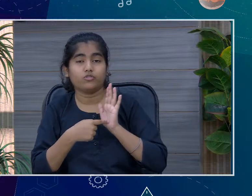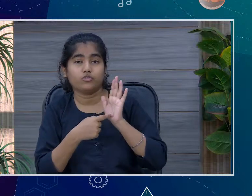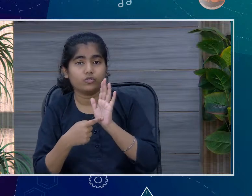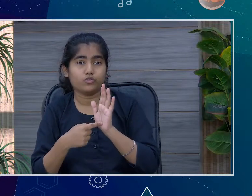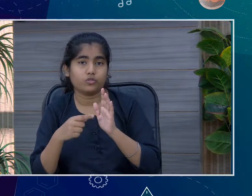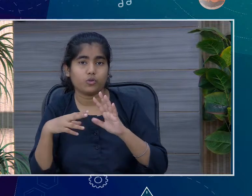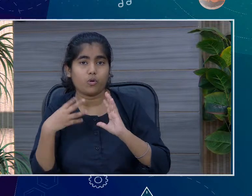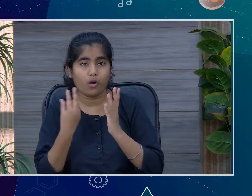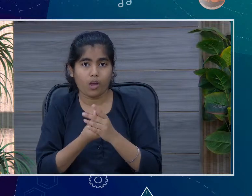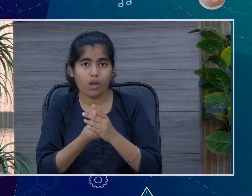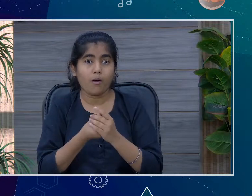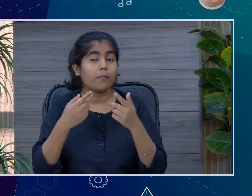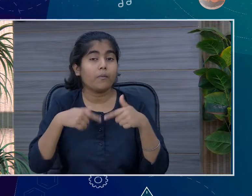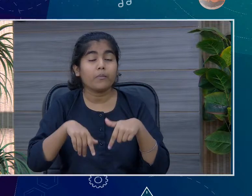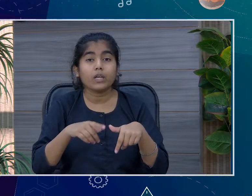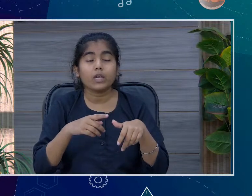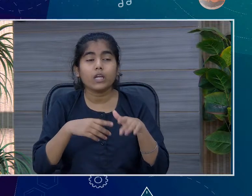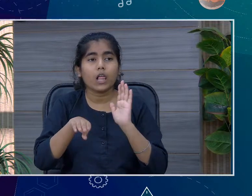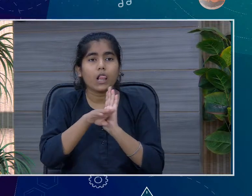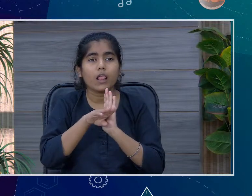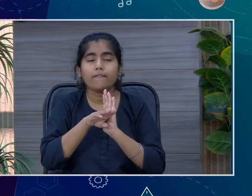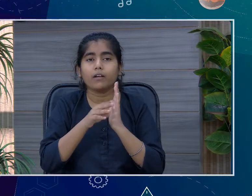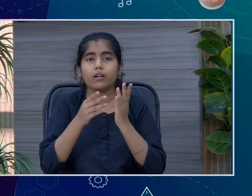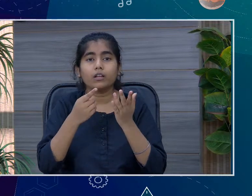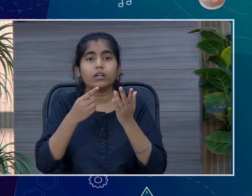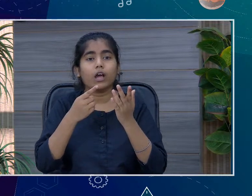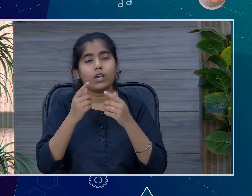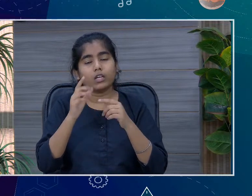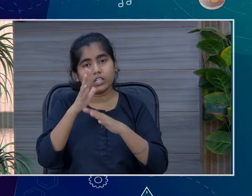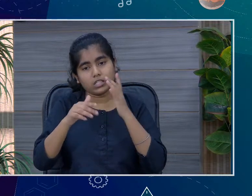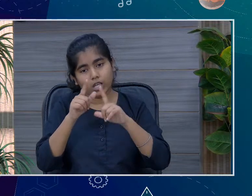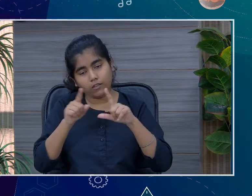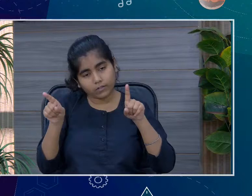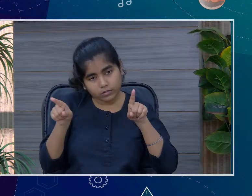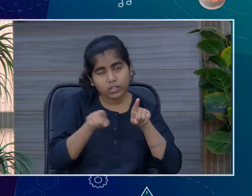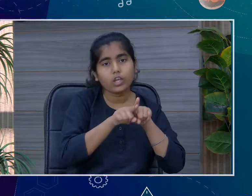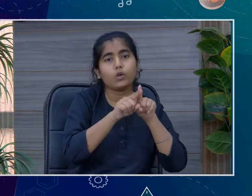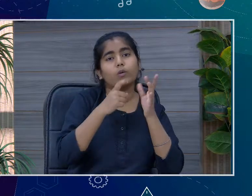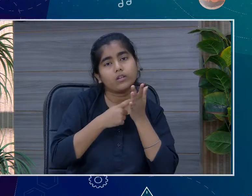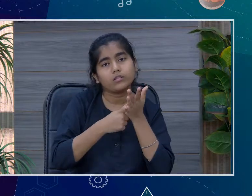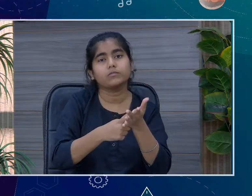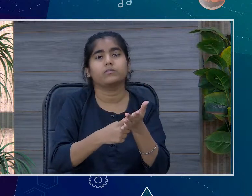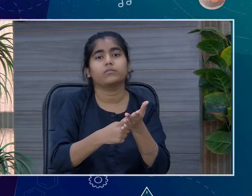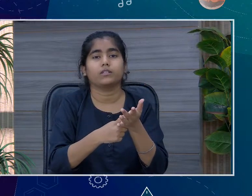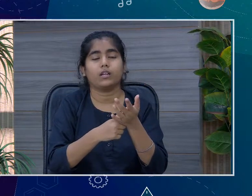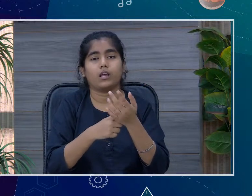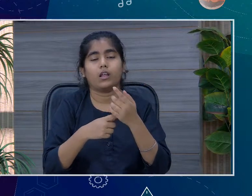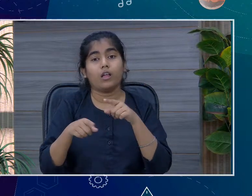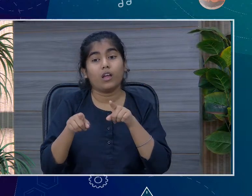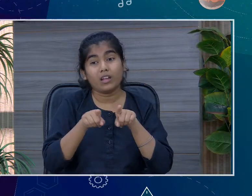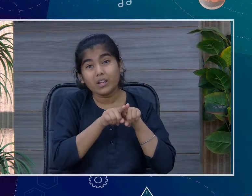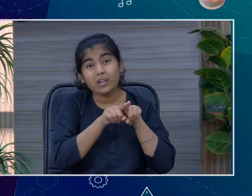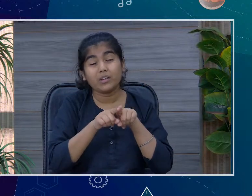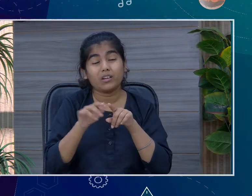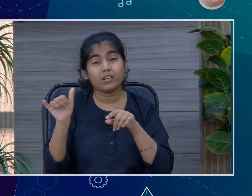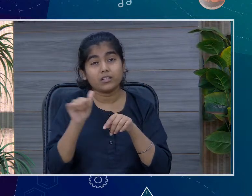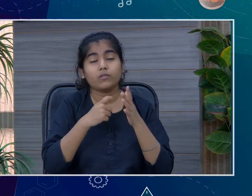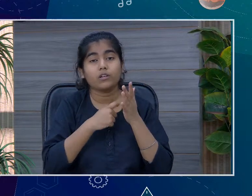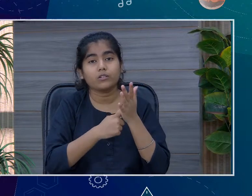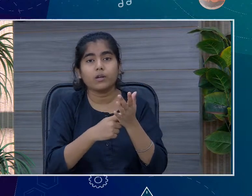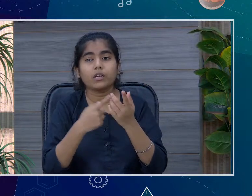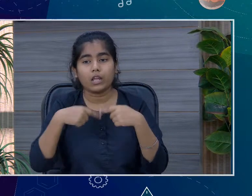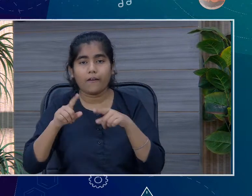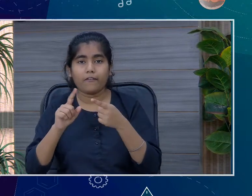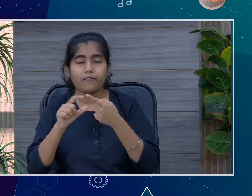that we are at a stage where sign language is equally respected as any other language. It's actually coming to